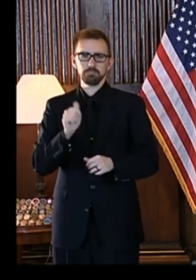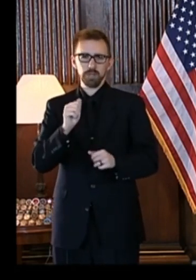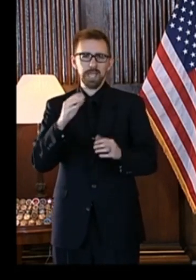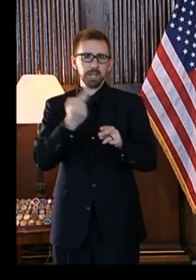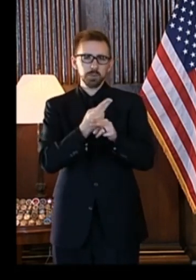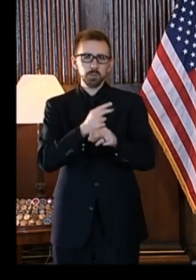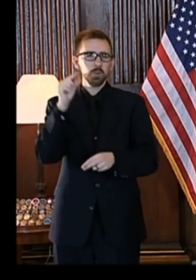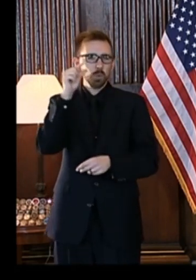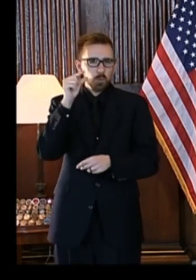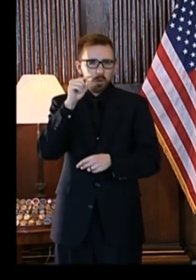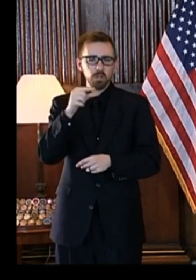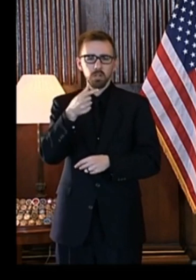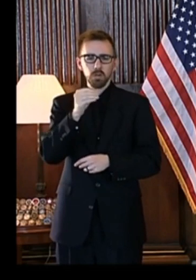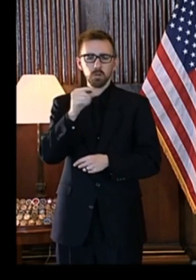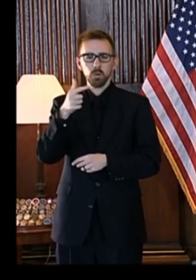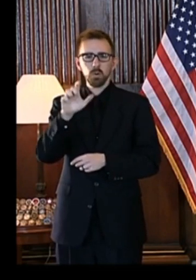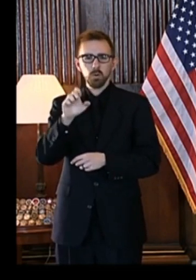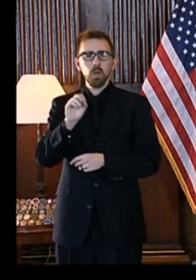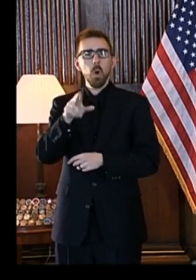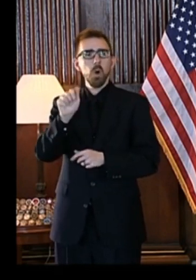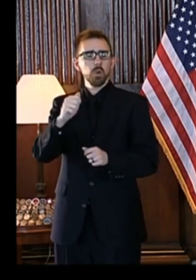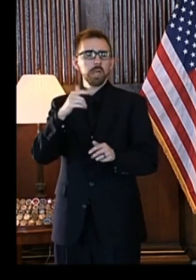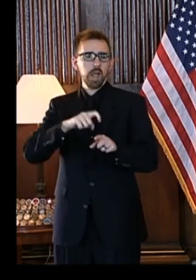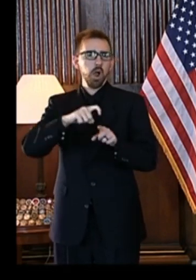like Google, or you can call